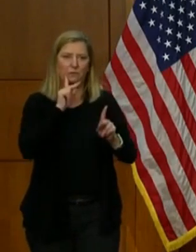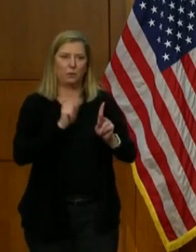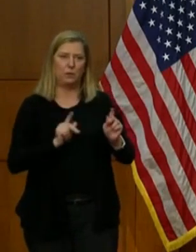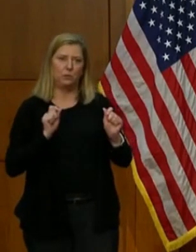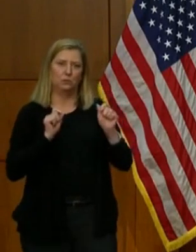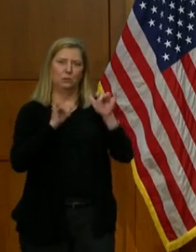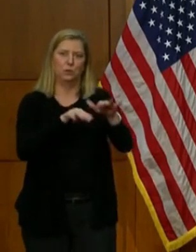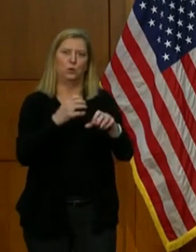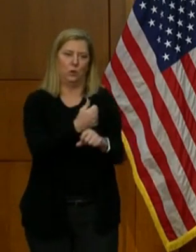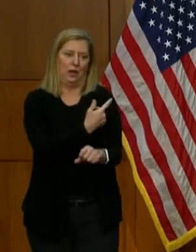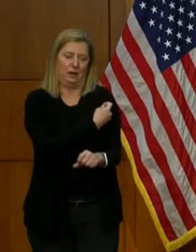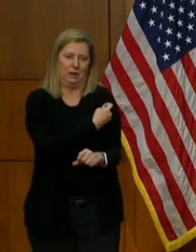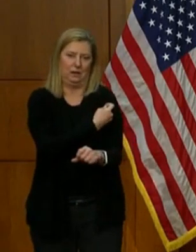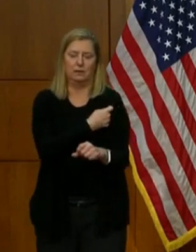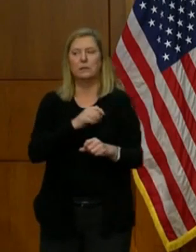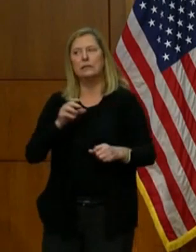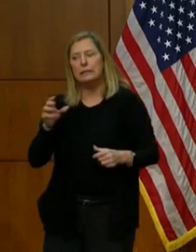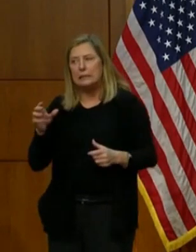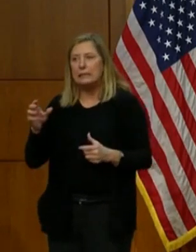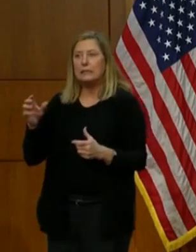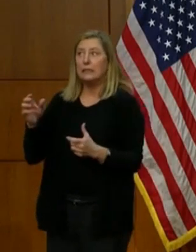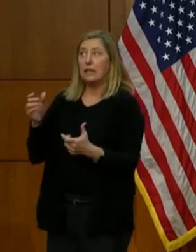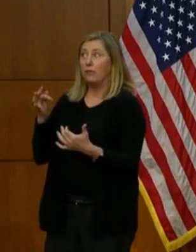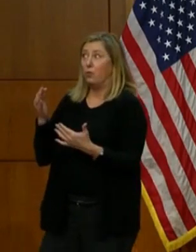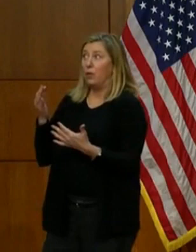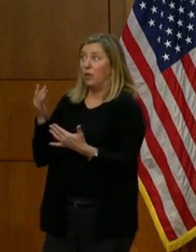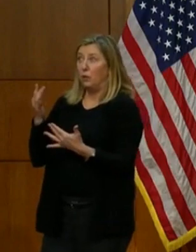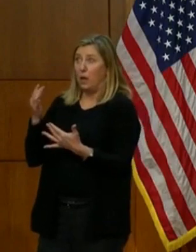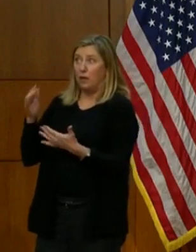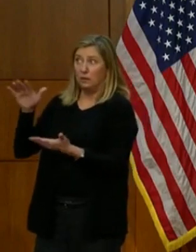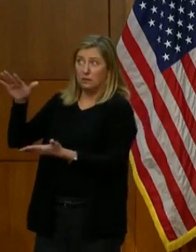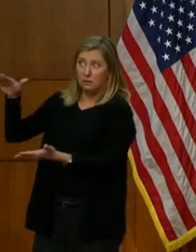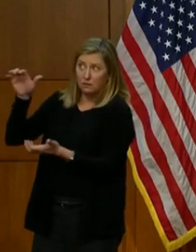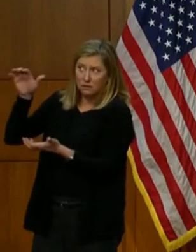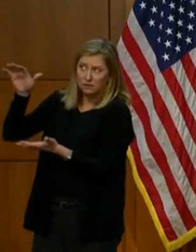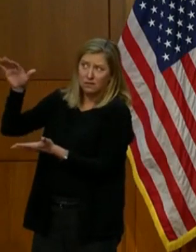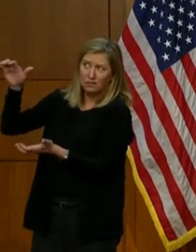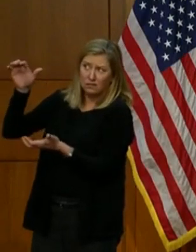Obviously, the longer that it takes for supplies to ramp up,